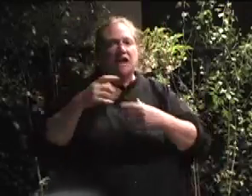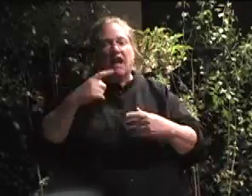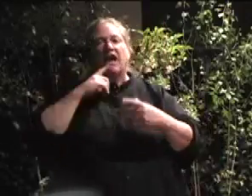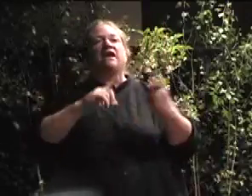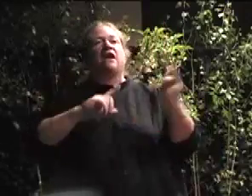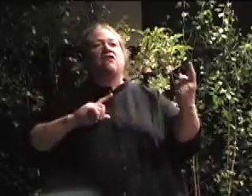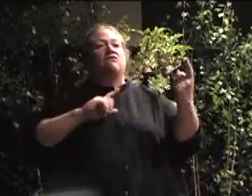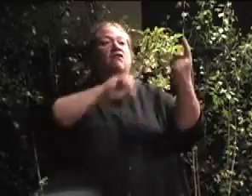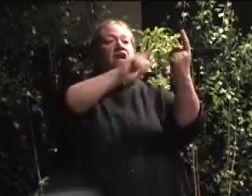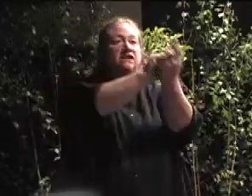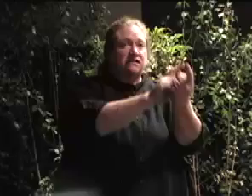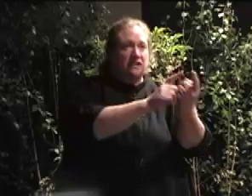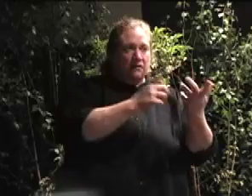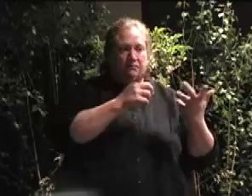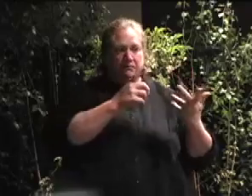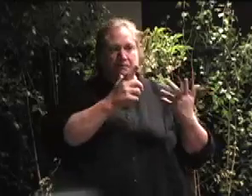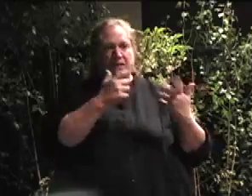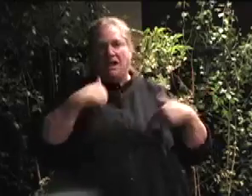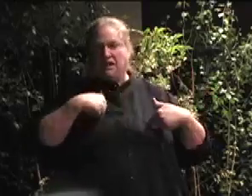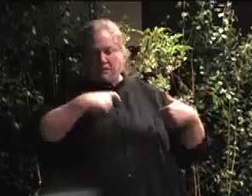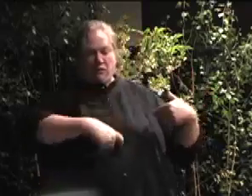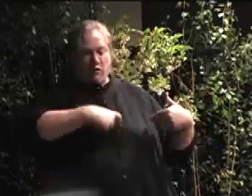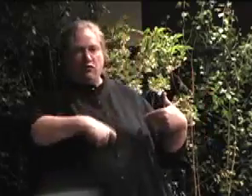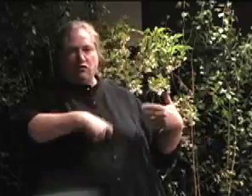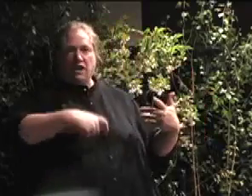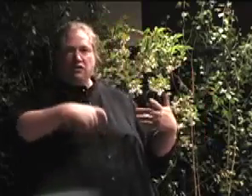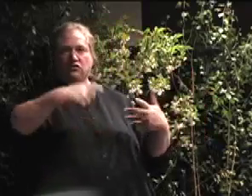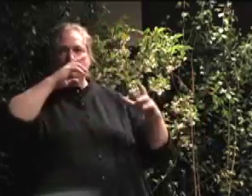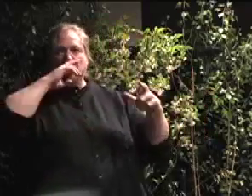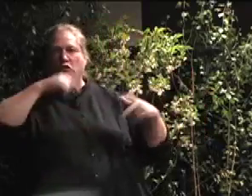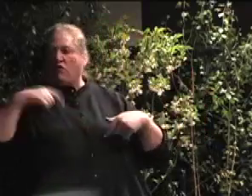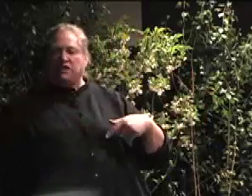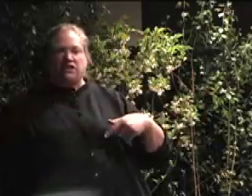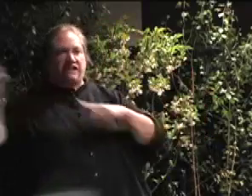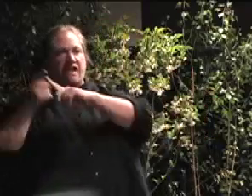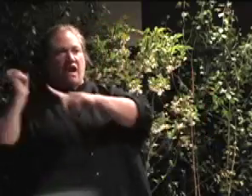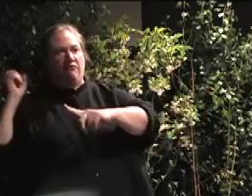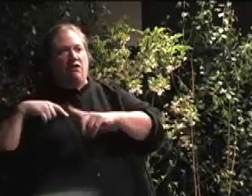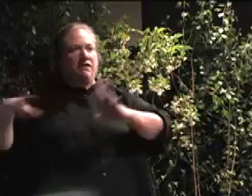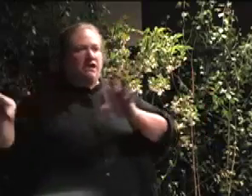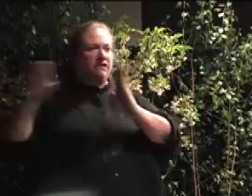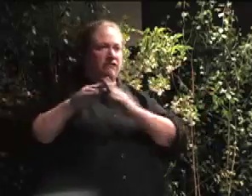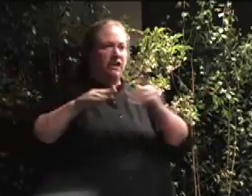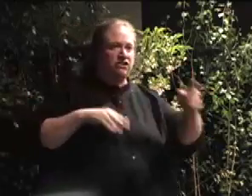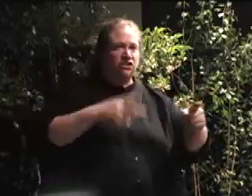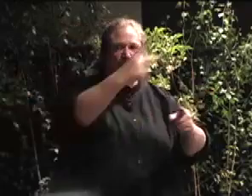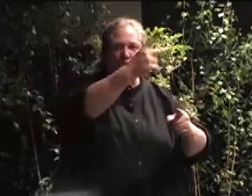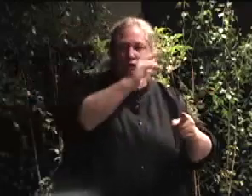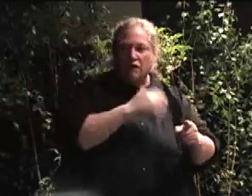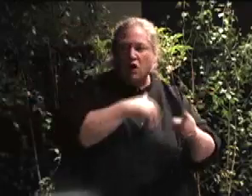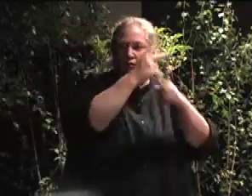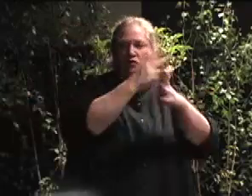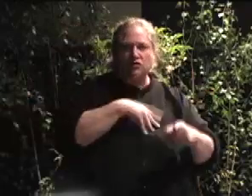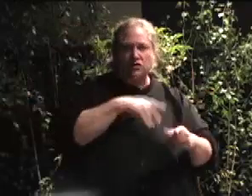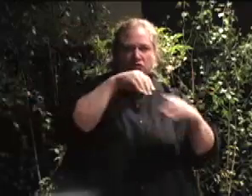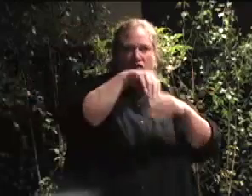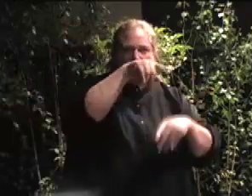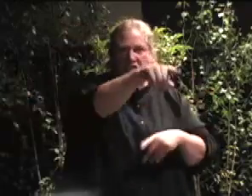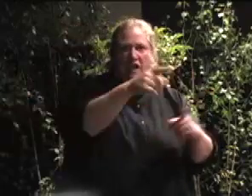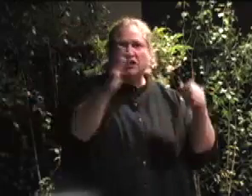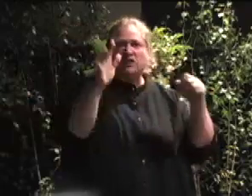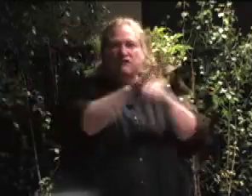the riot police and I said, you know, I'm a fully credentialed reporter. I've just run from the convention floor. Two of our producers are inside. They're